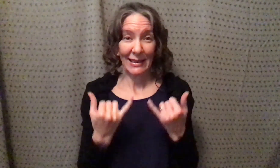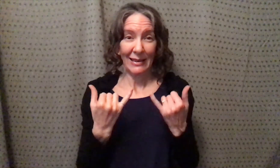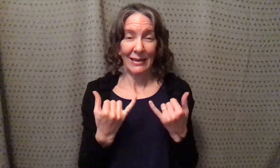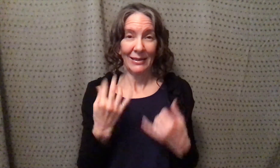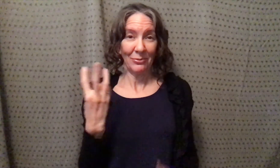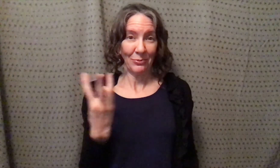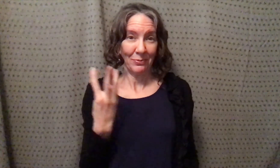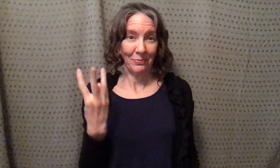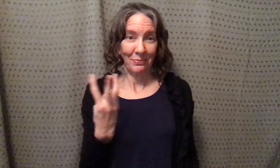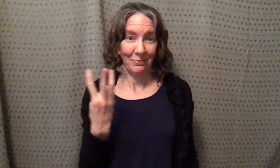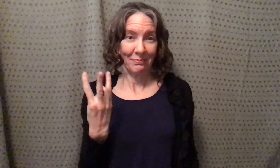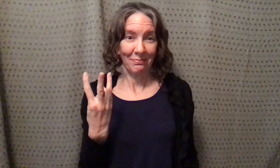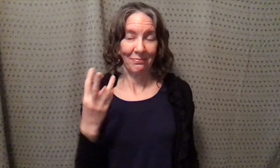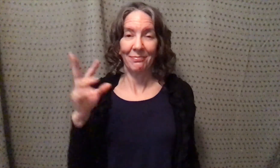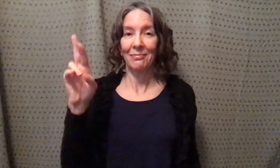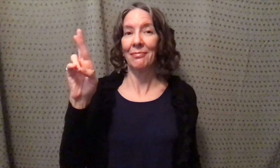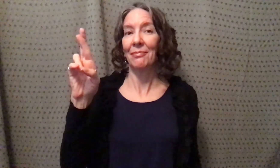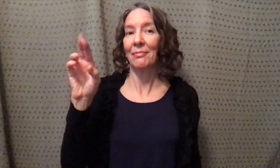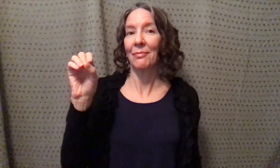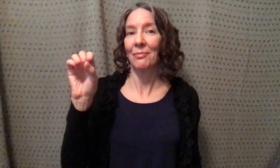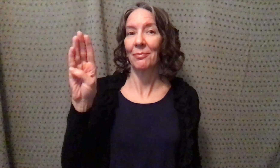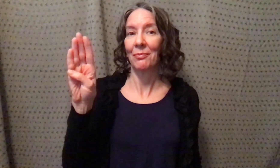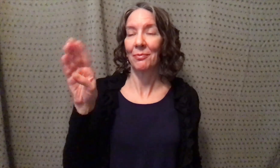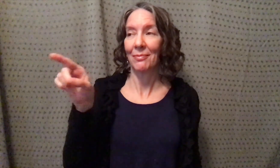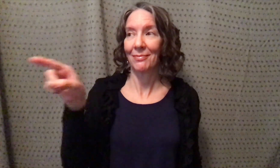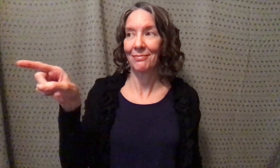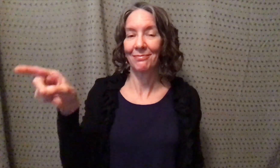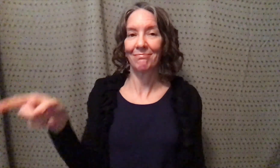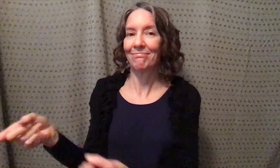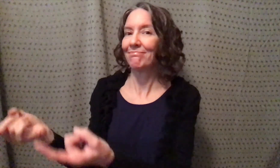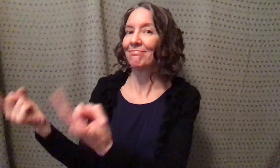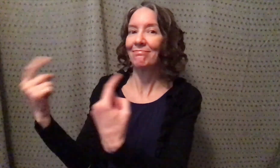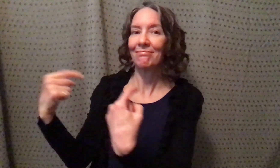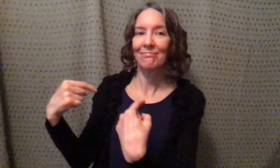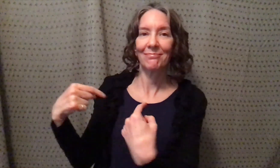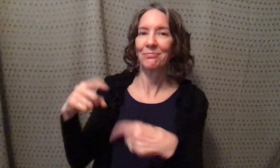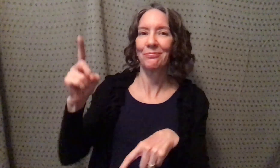me this Wednesday, Rob, he can't come.